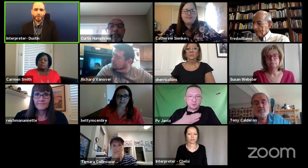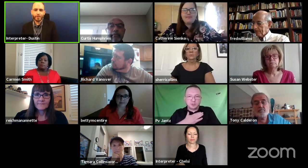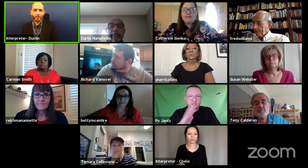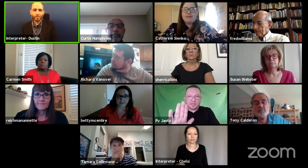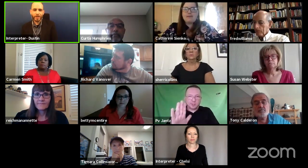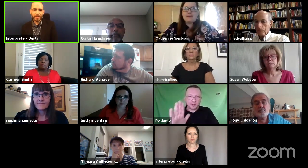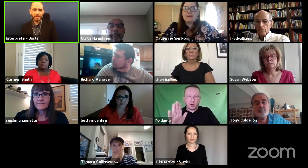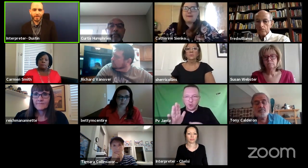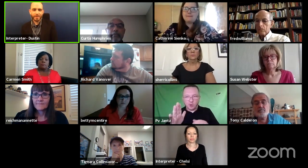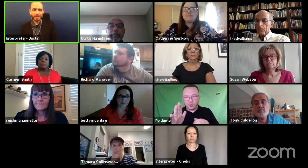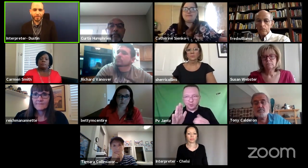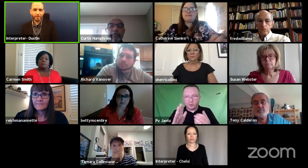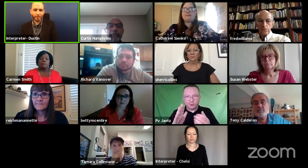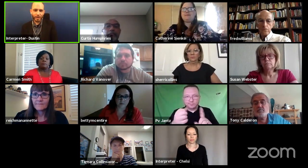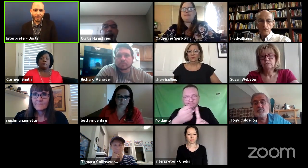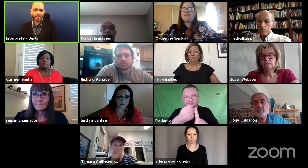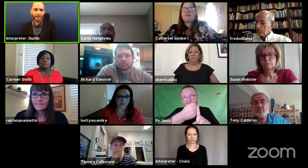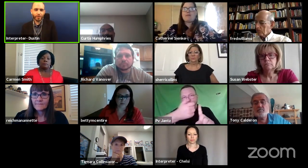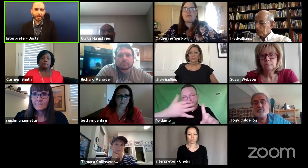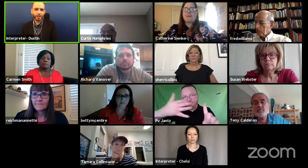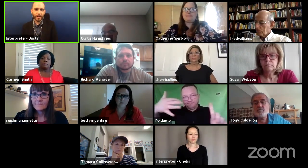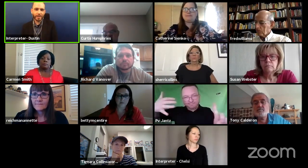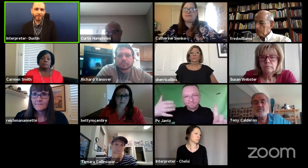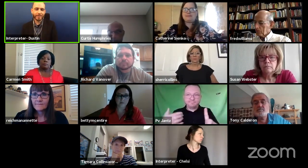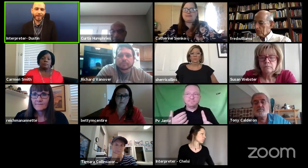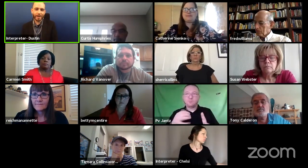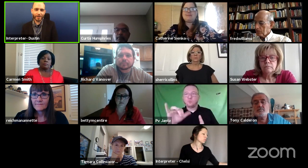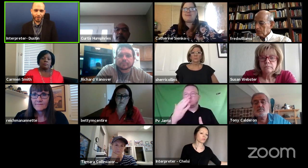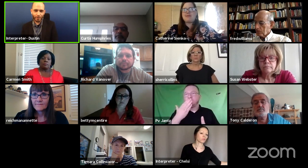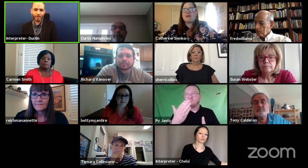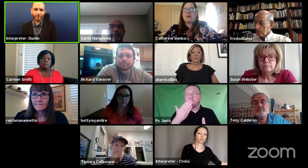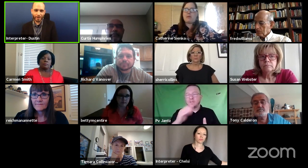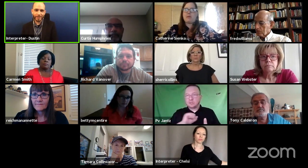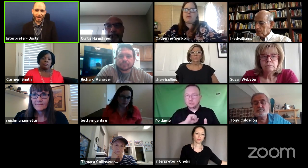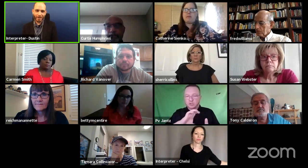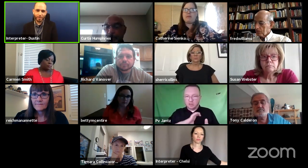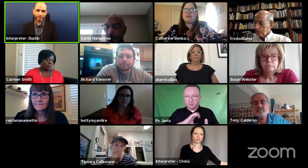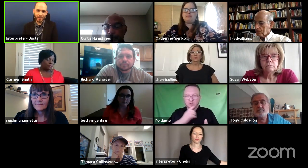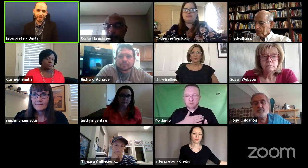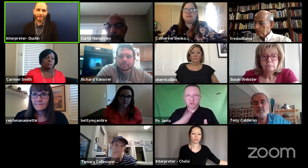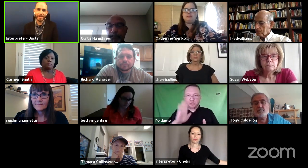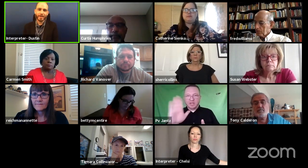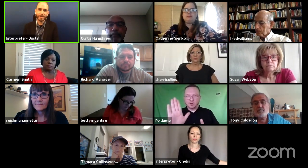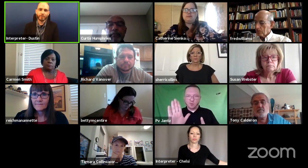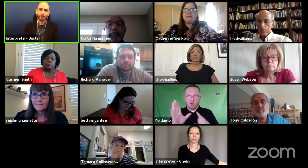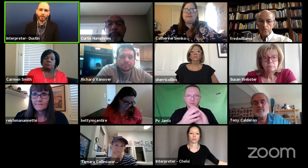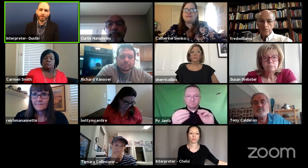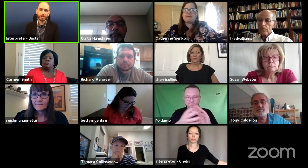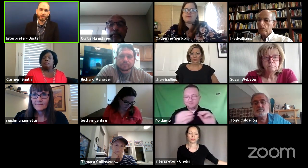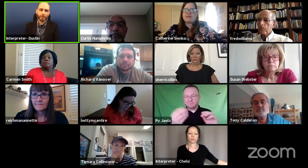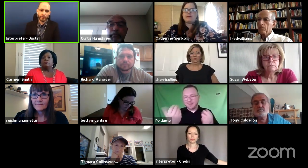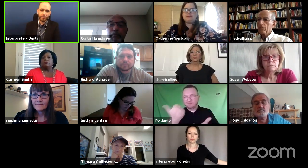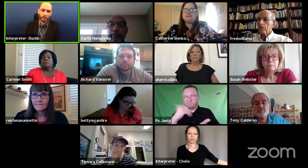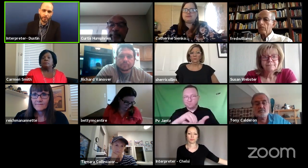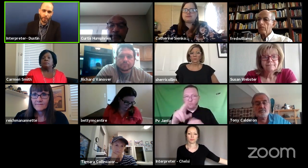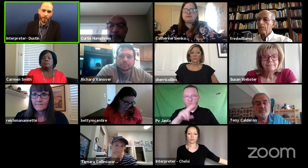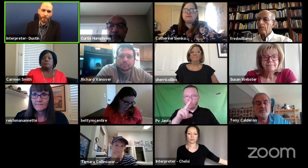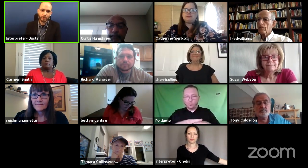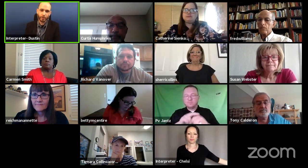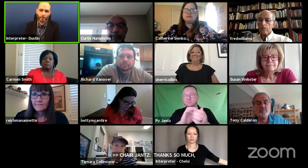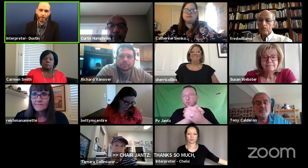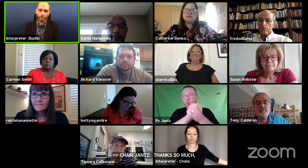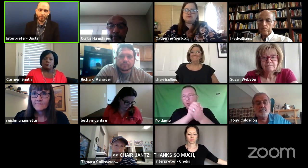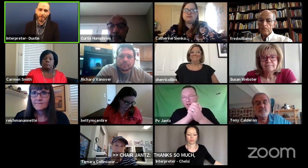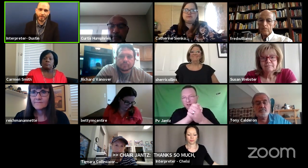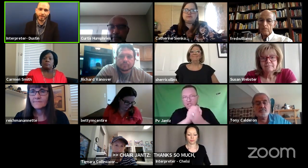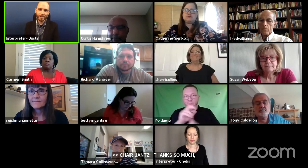Thank you so much, Betty. This is Commissioner Jantz. I appreciate you giving us that update. And thank you so much, Director Collins, as well,